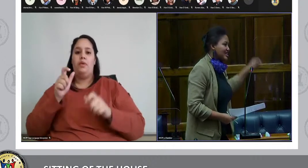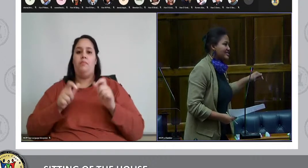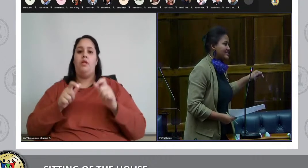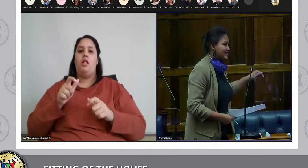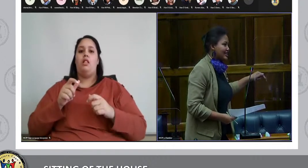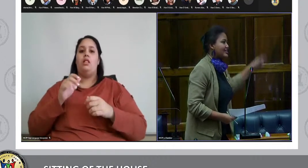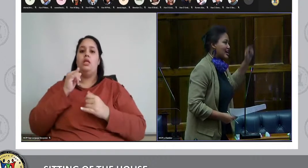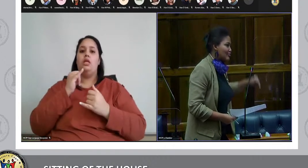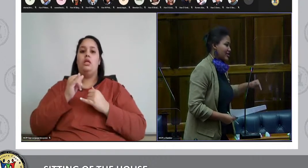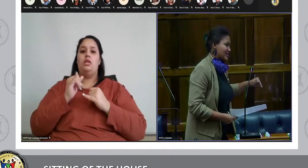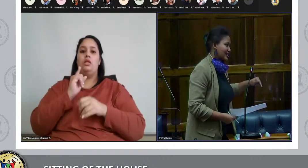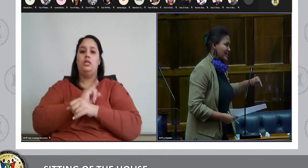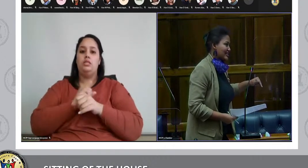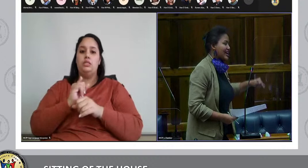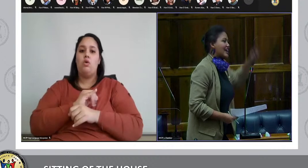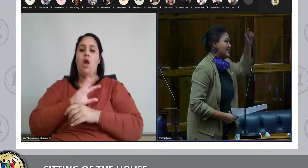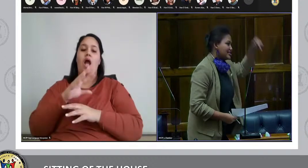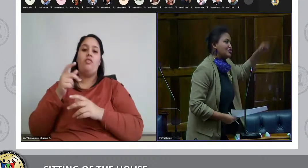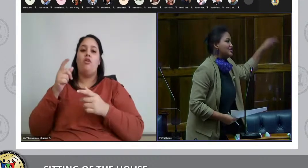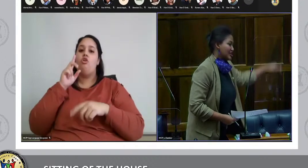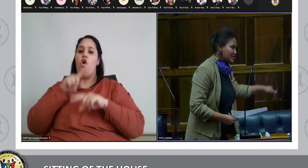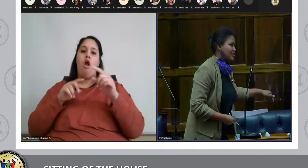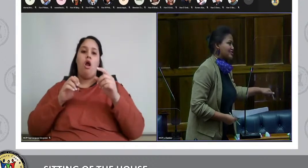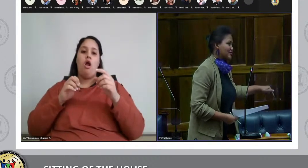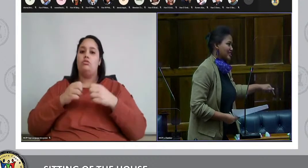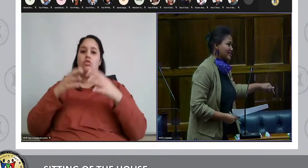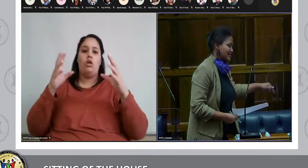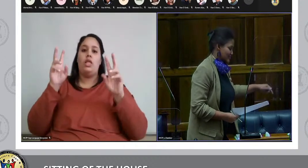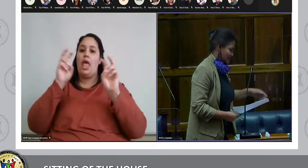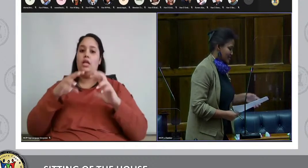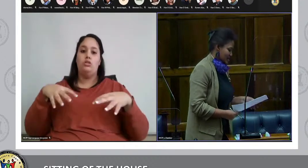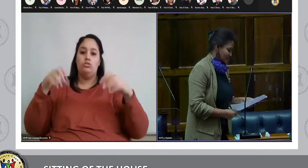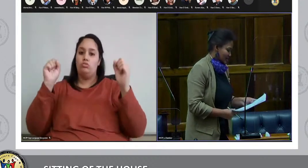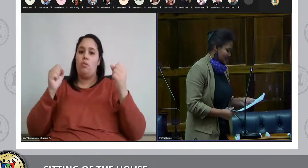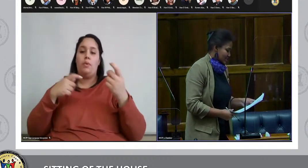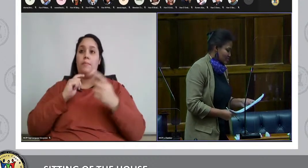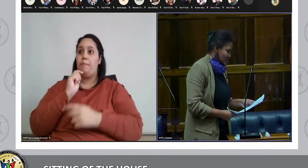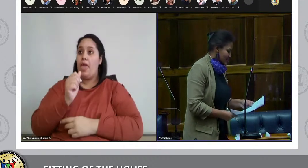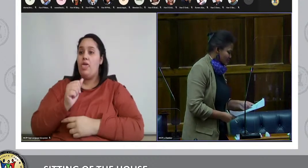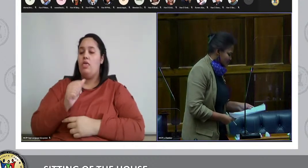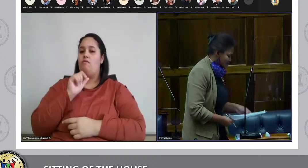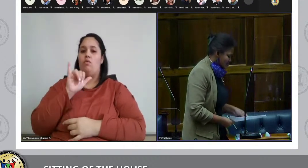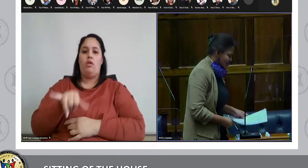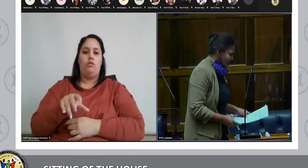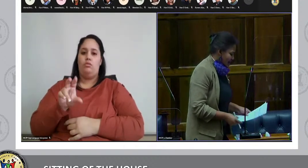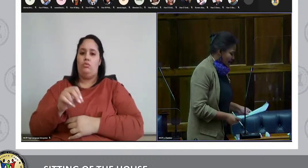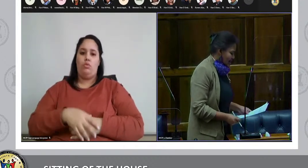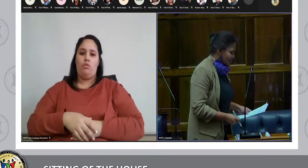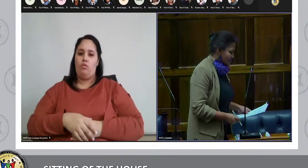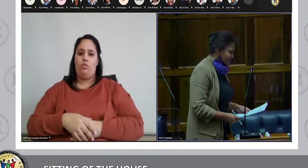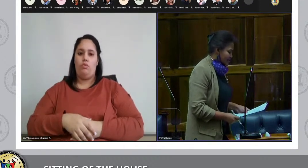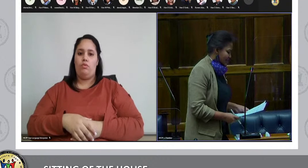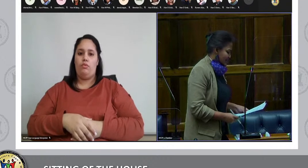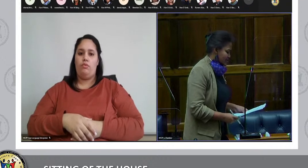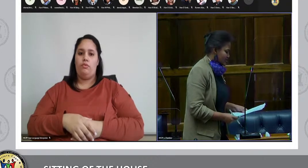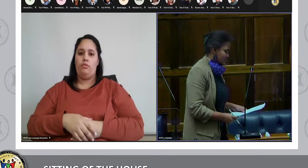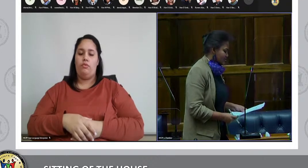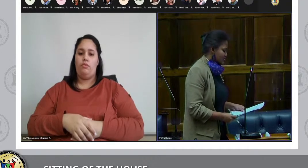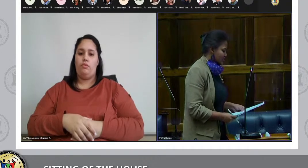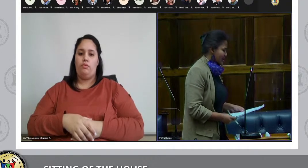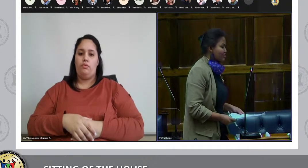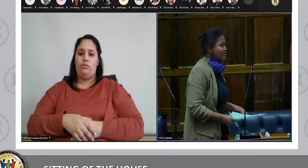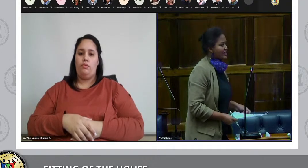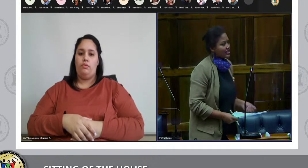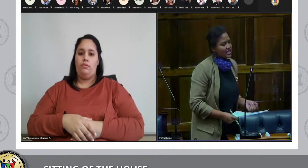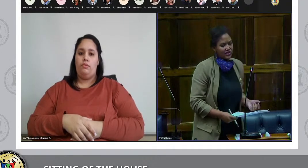equipment won't necessarily come back online, and Eskom is not going to pay for that. But Speaker, I first would like